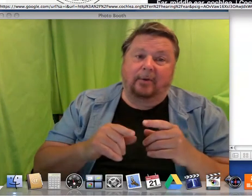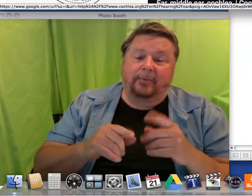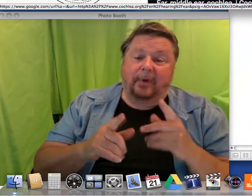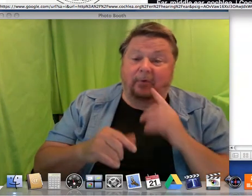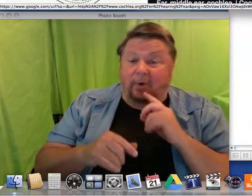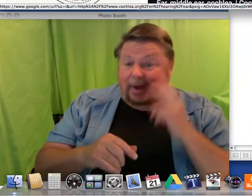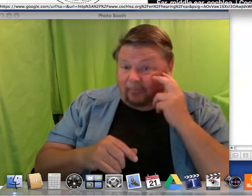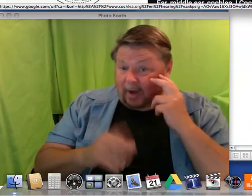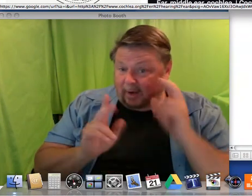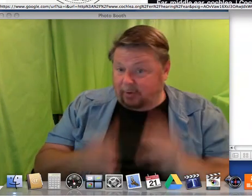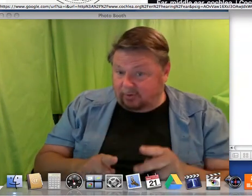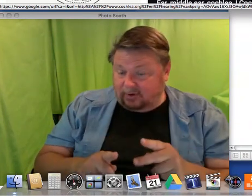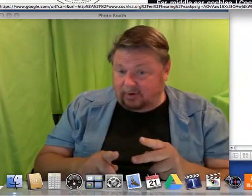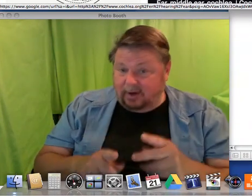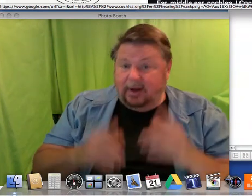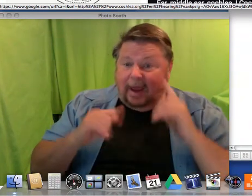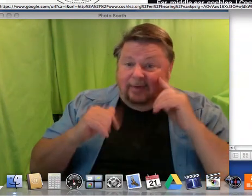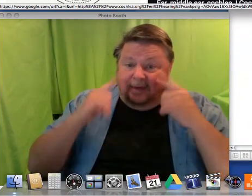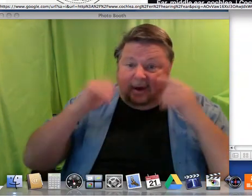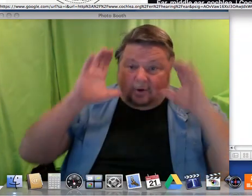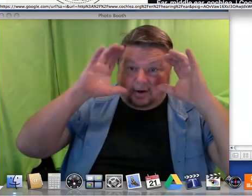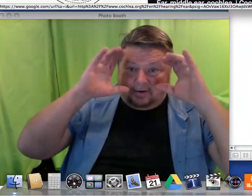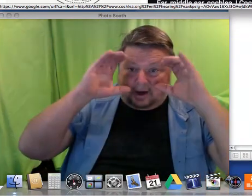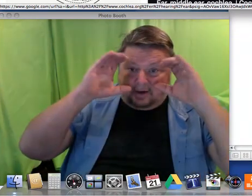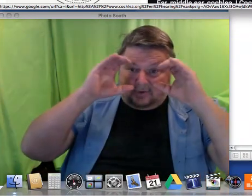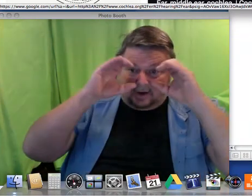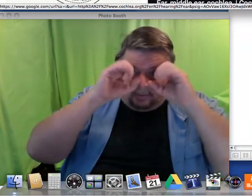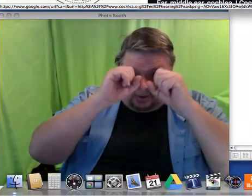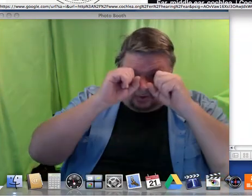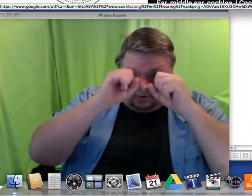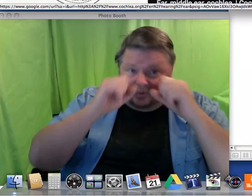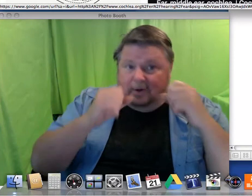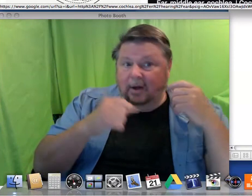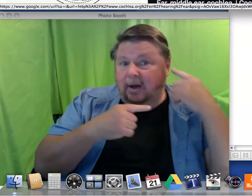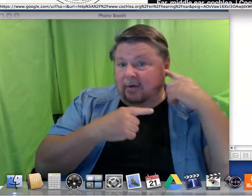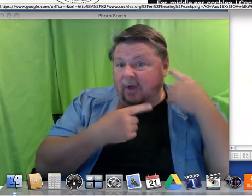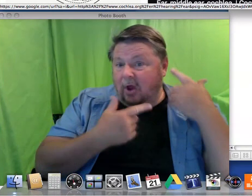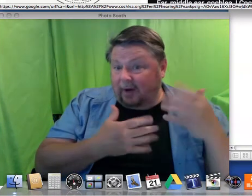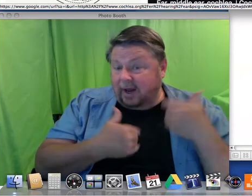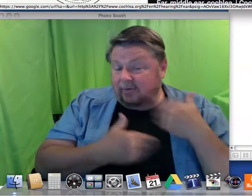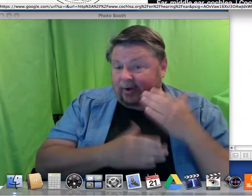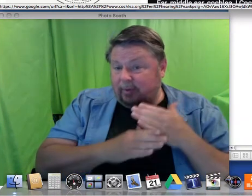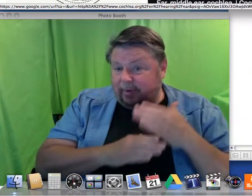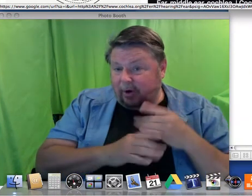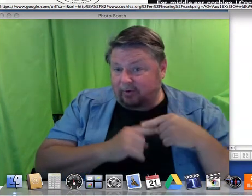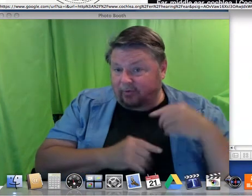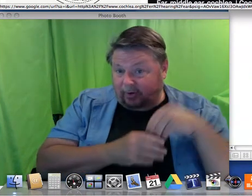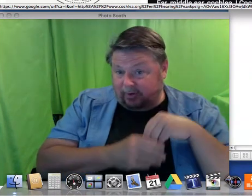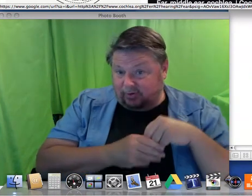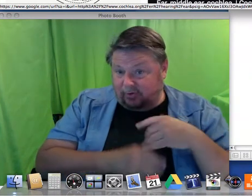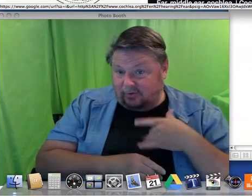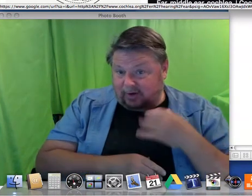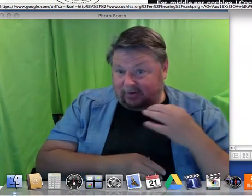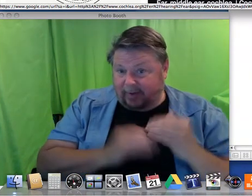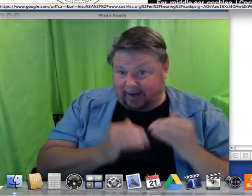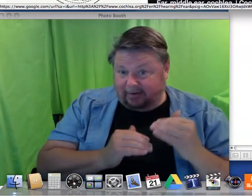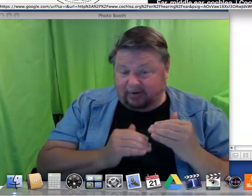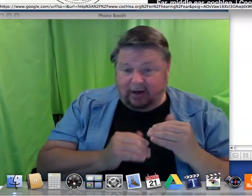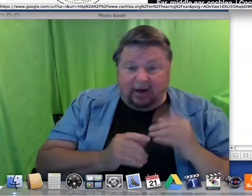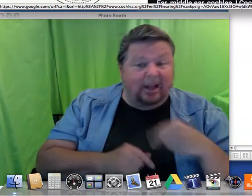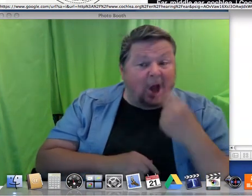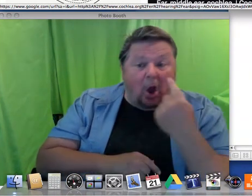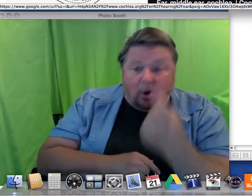And for a deaf blind person, as their eyesight diminishes, if they already have some impairment for their internal sense of